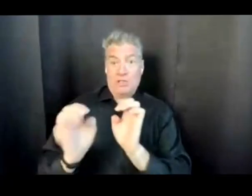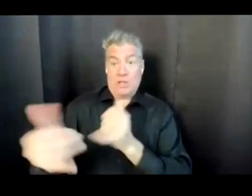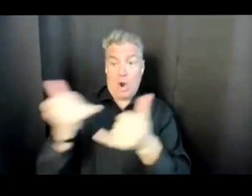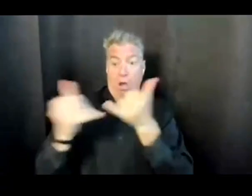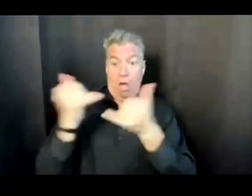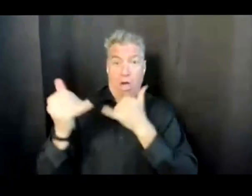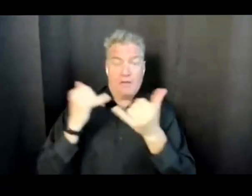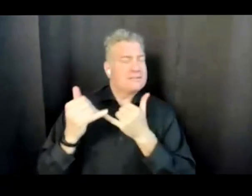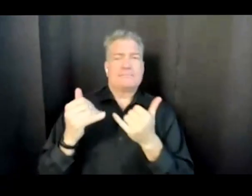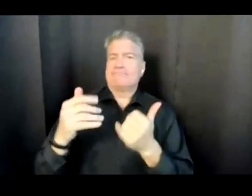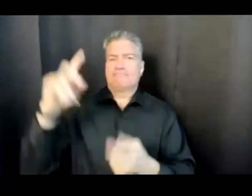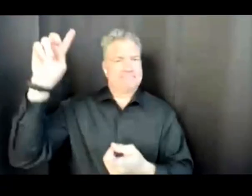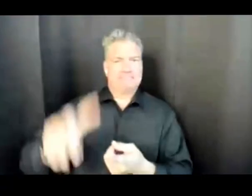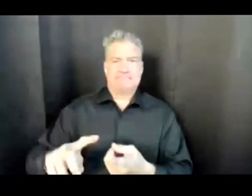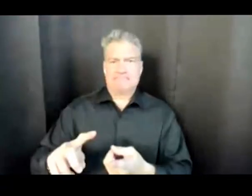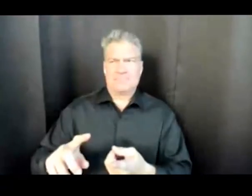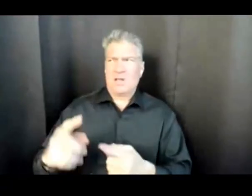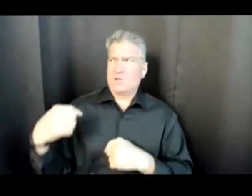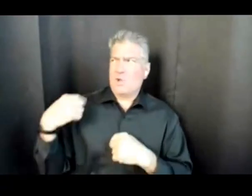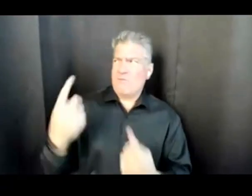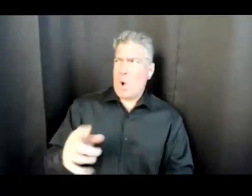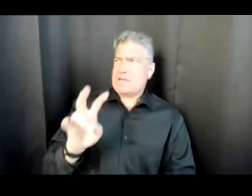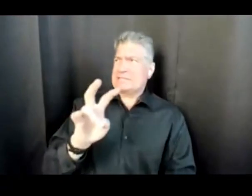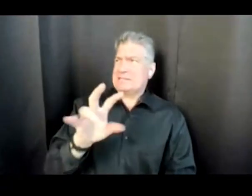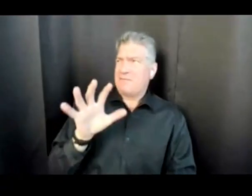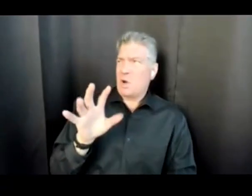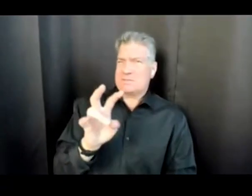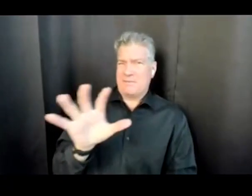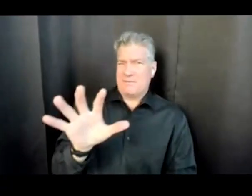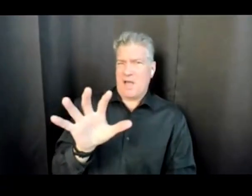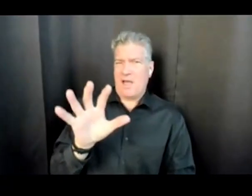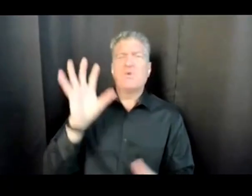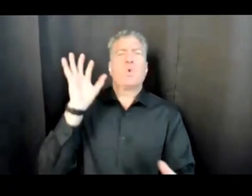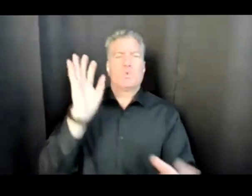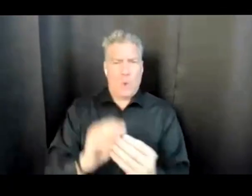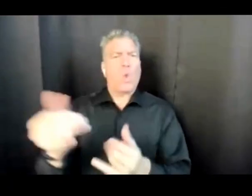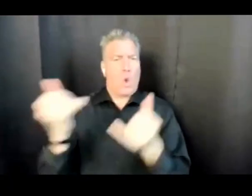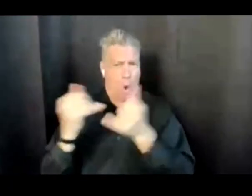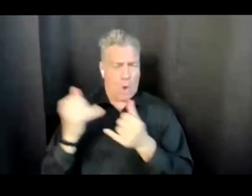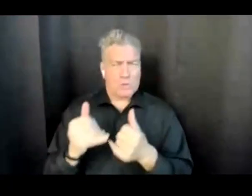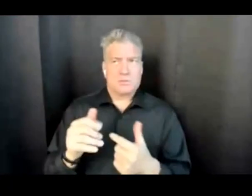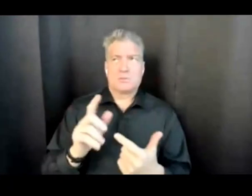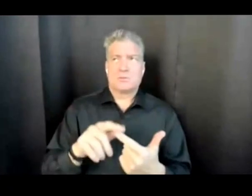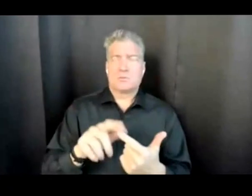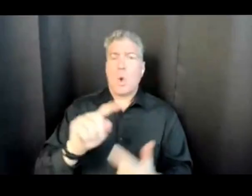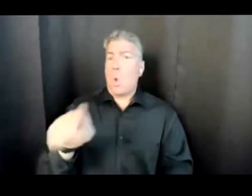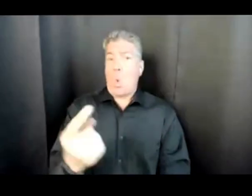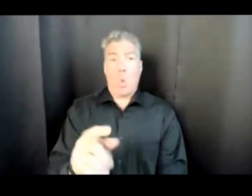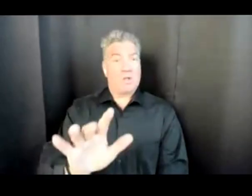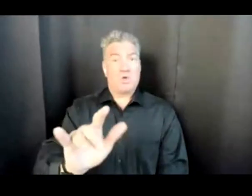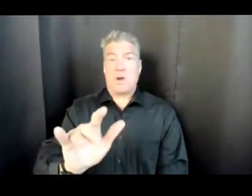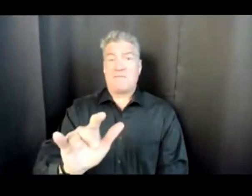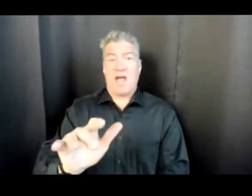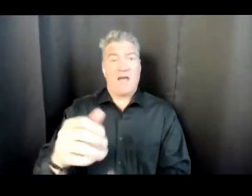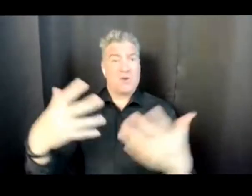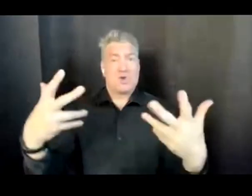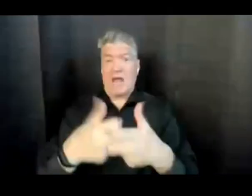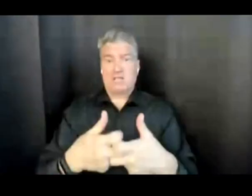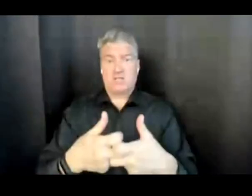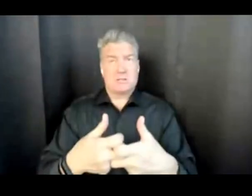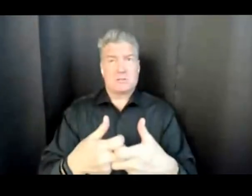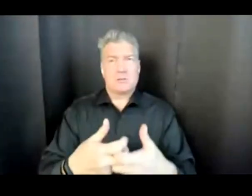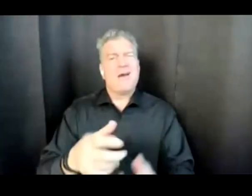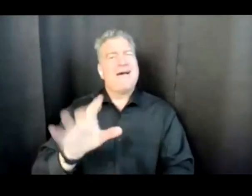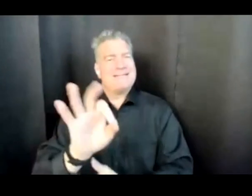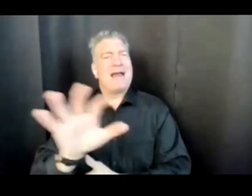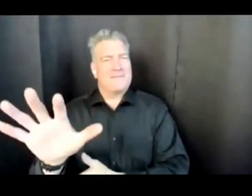o'clock yesterday, we've had 775 total calls, 25 crashes, and 95 motorist assists. And we would just want to